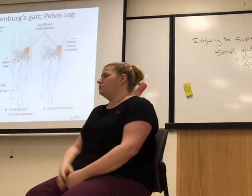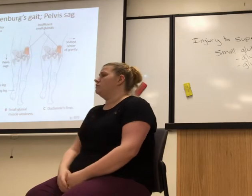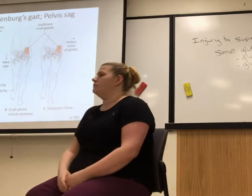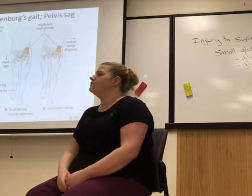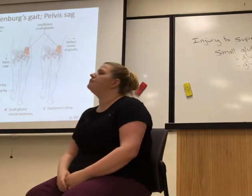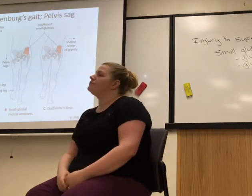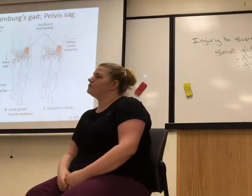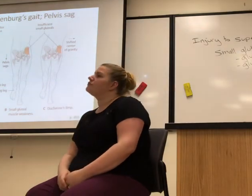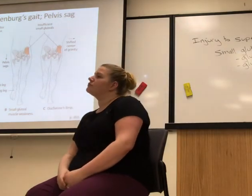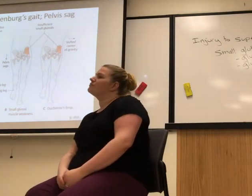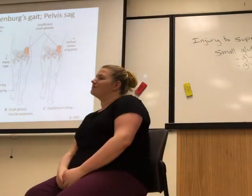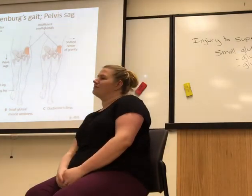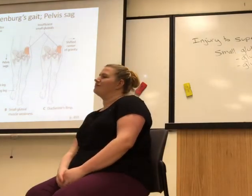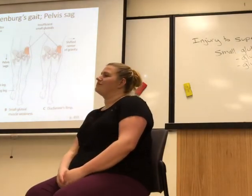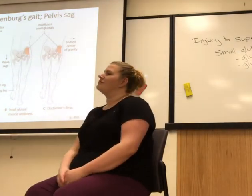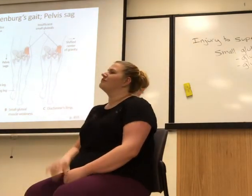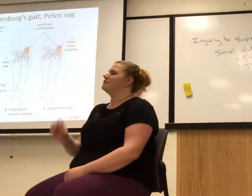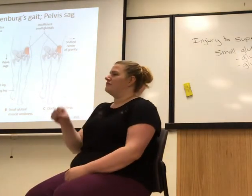So you'd see some